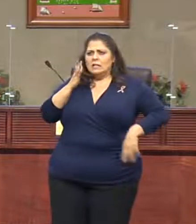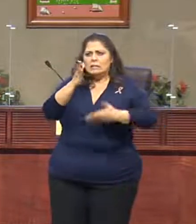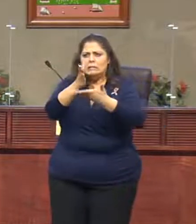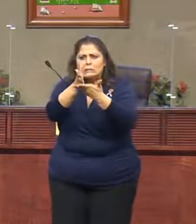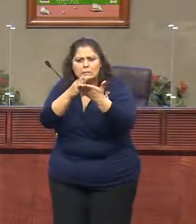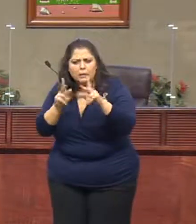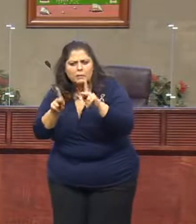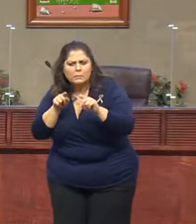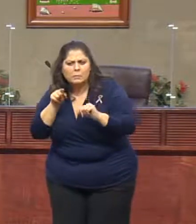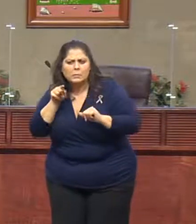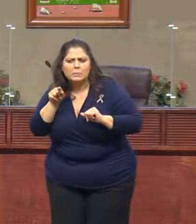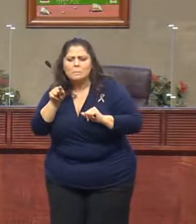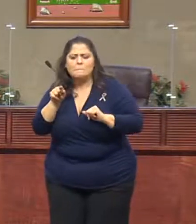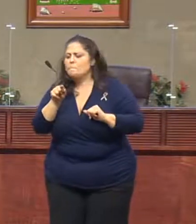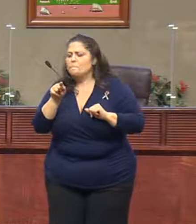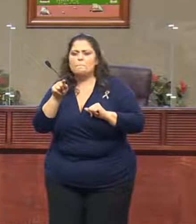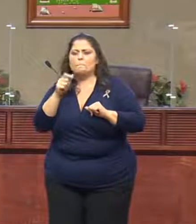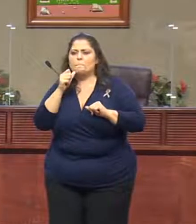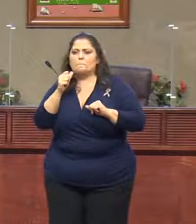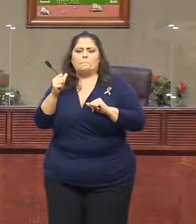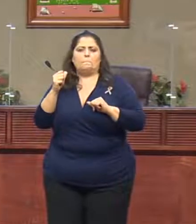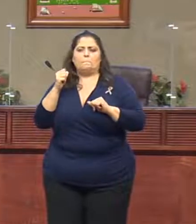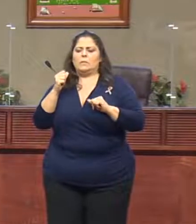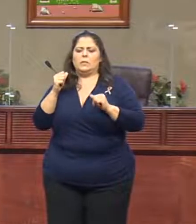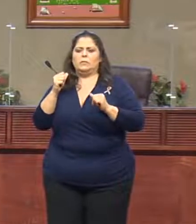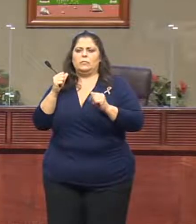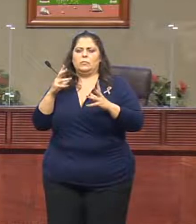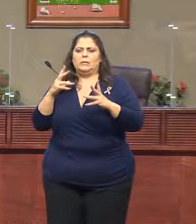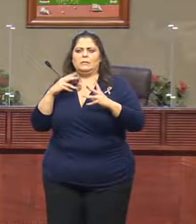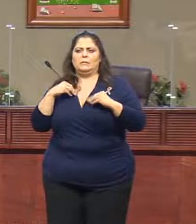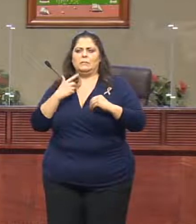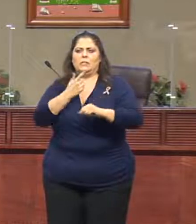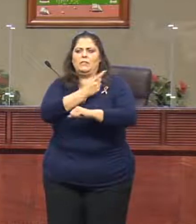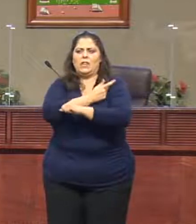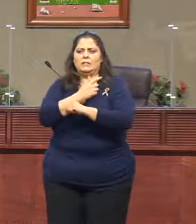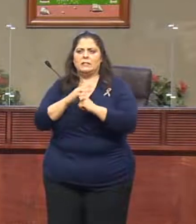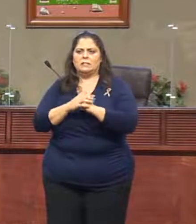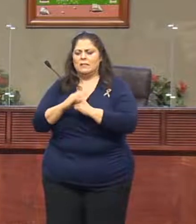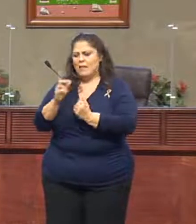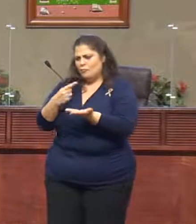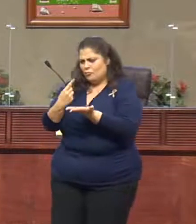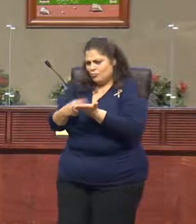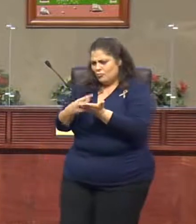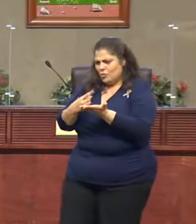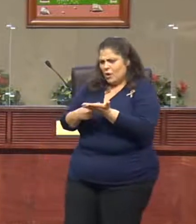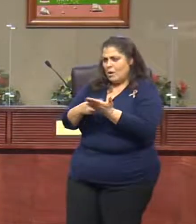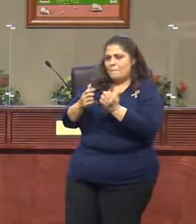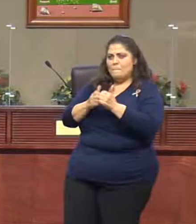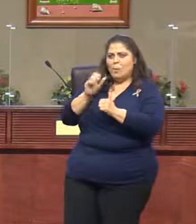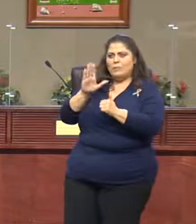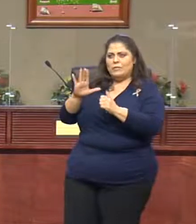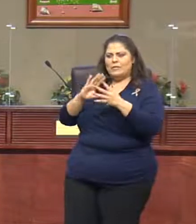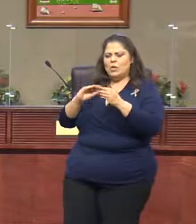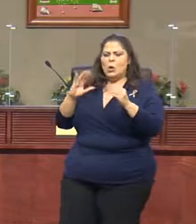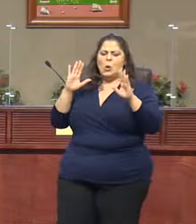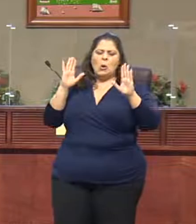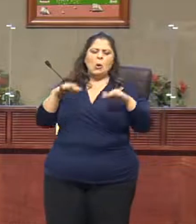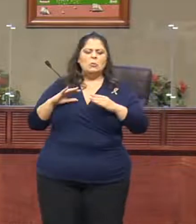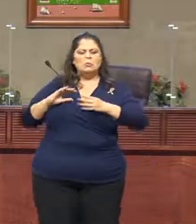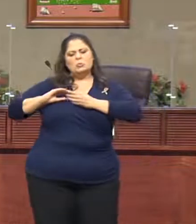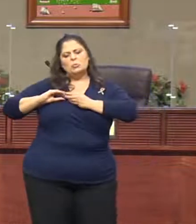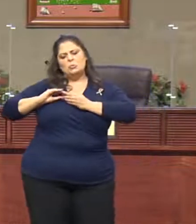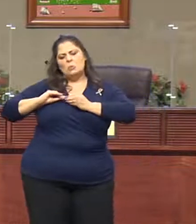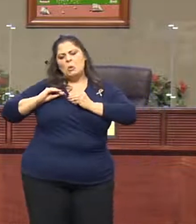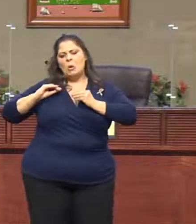population to have the vaccine. And when you talk to them, it's mostly anecdotal stories of